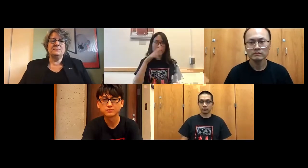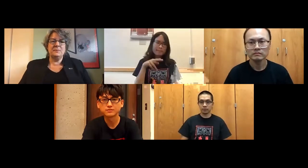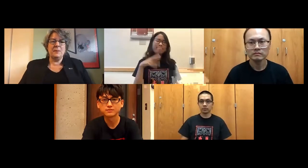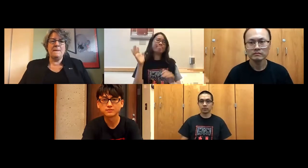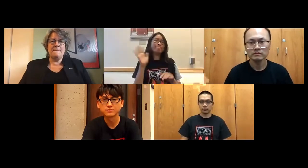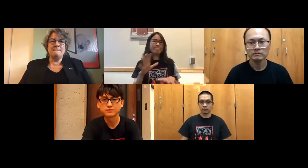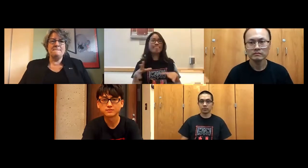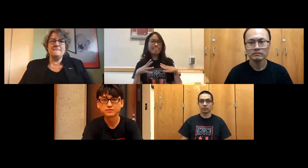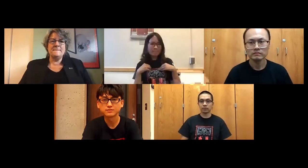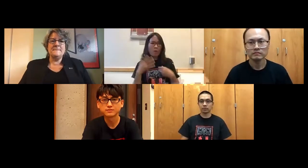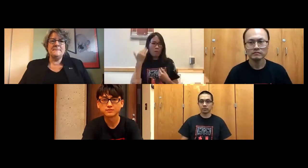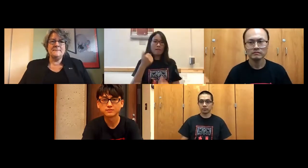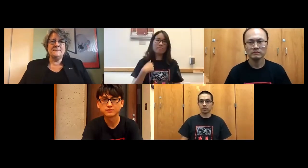my hearing and become deaf.